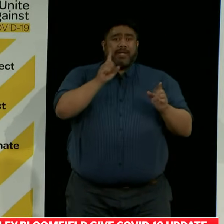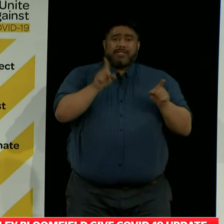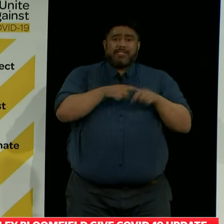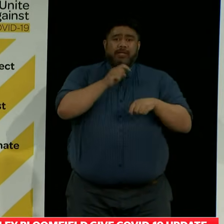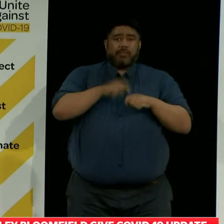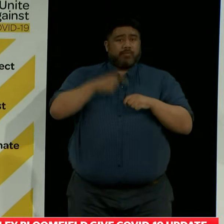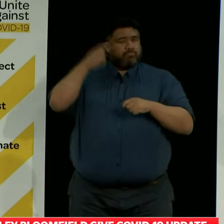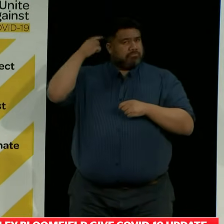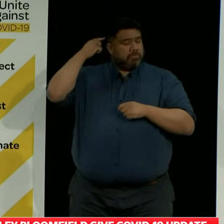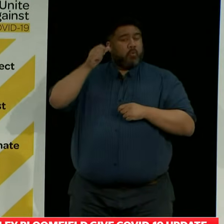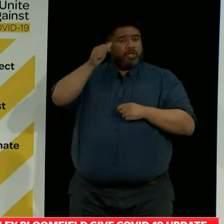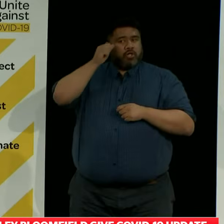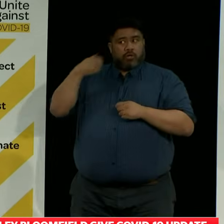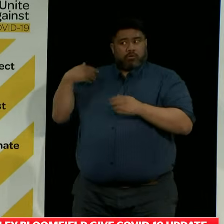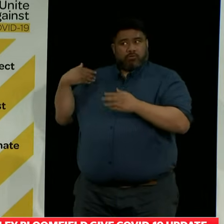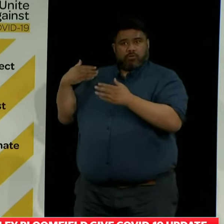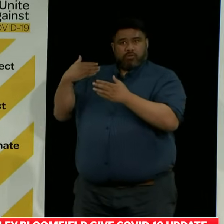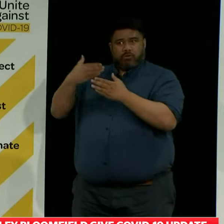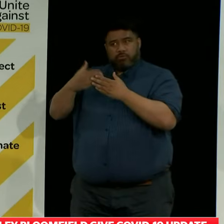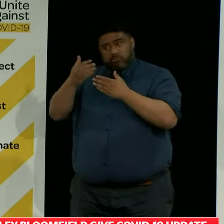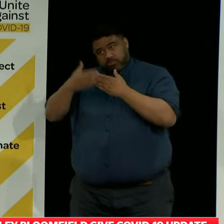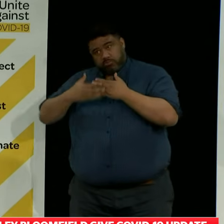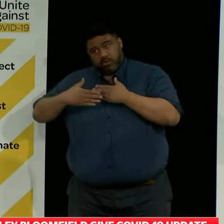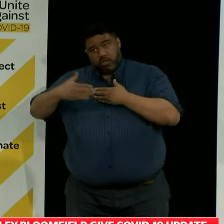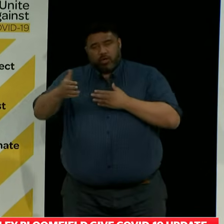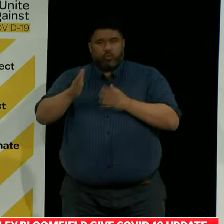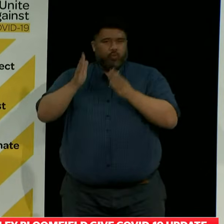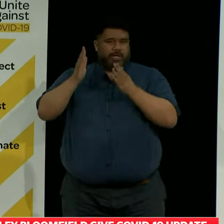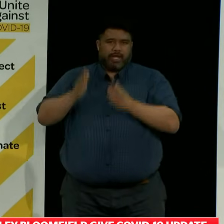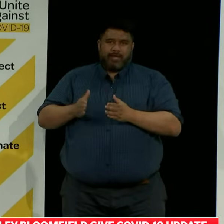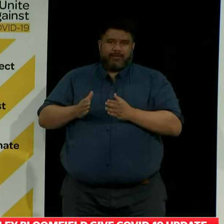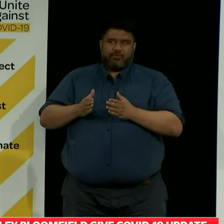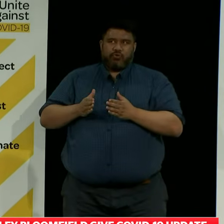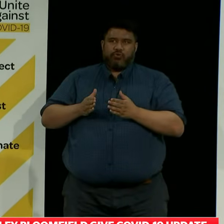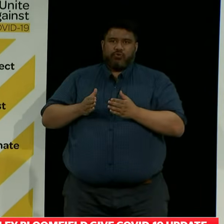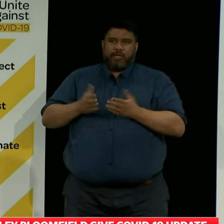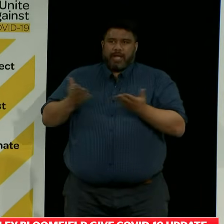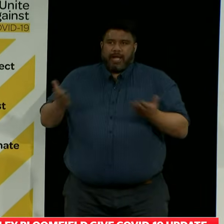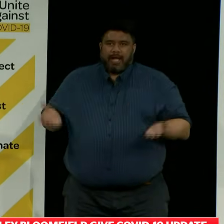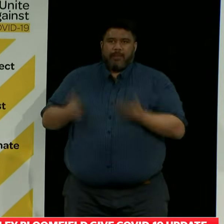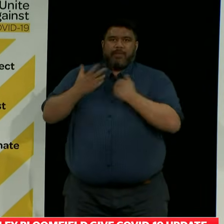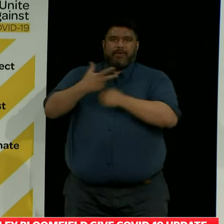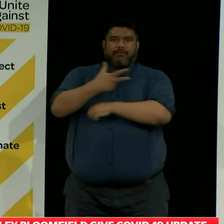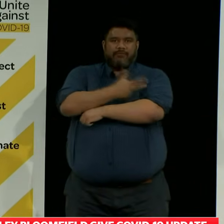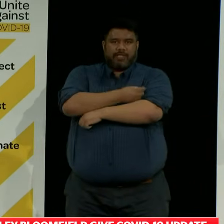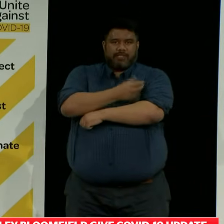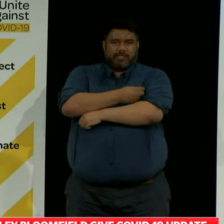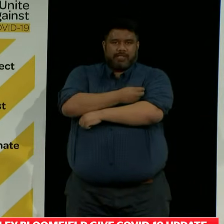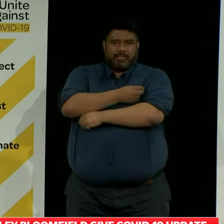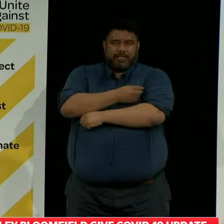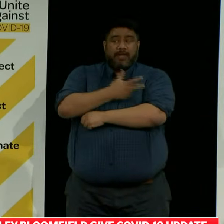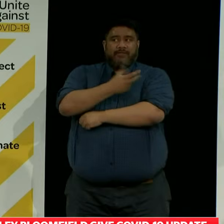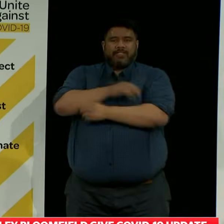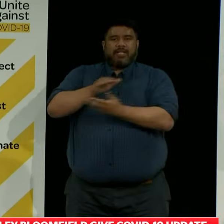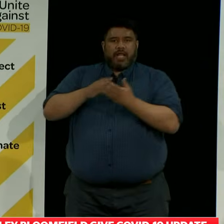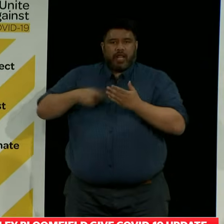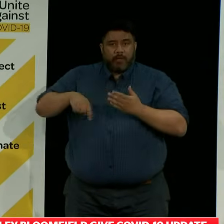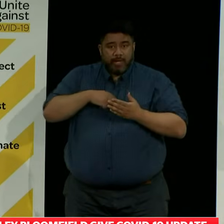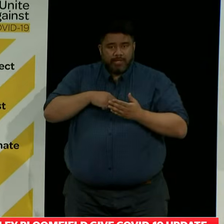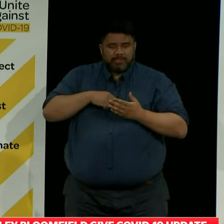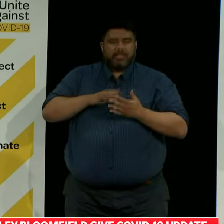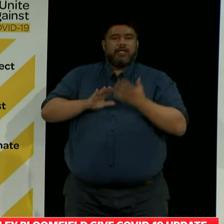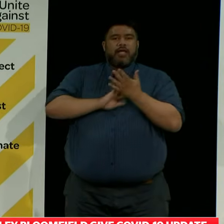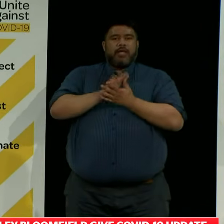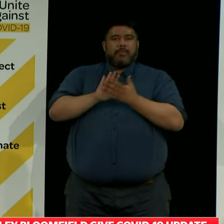have to move to a place, and intended to move to a place, where our vaccines helped us, so that we didn't necessarily,